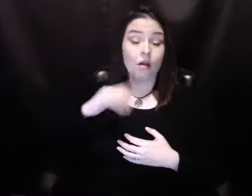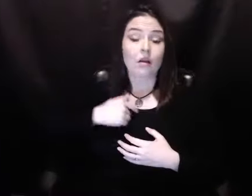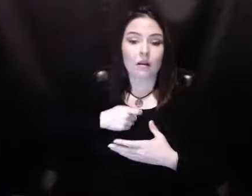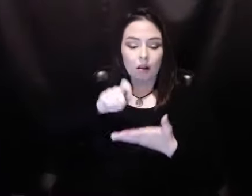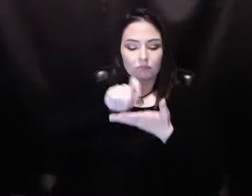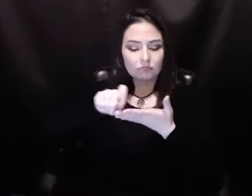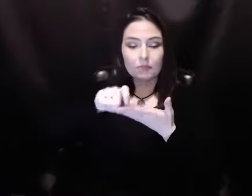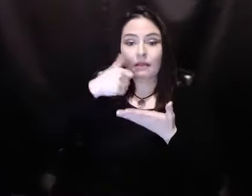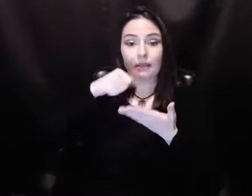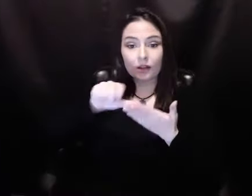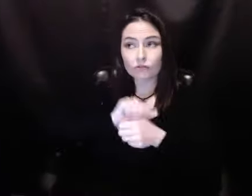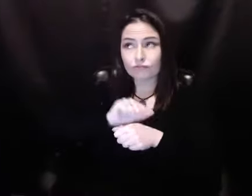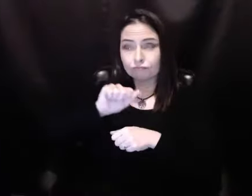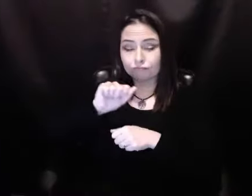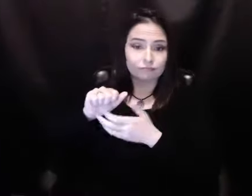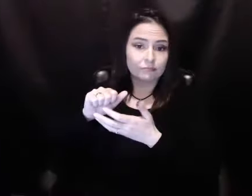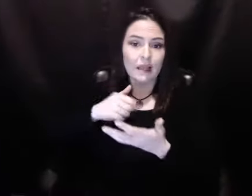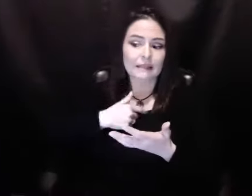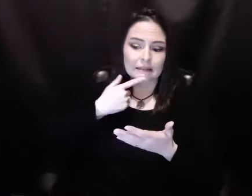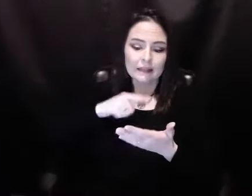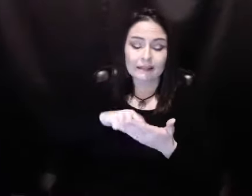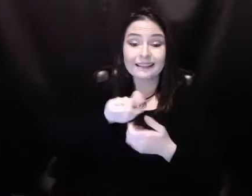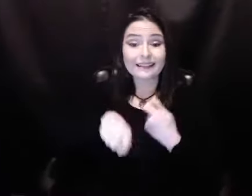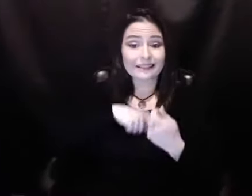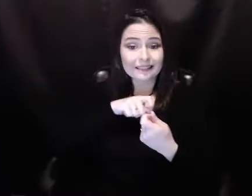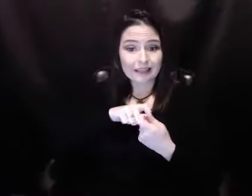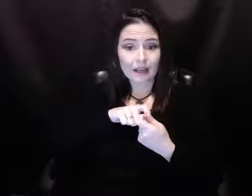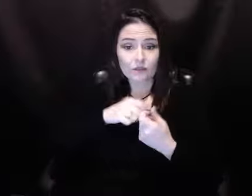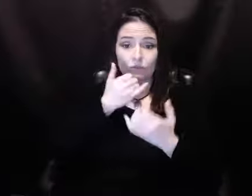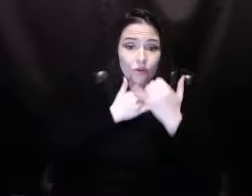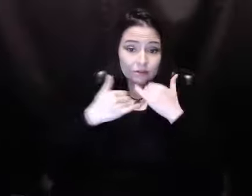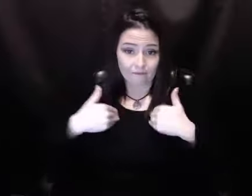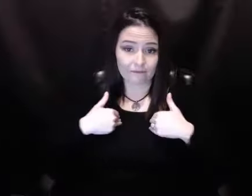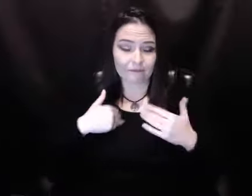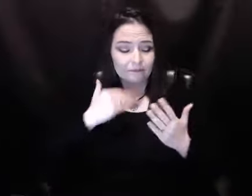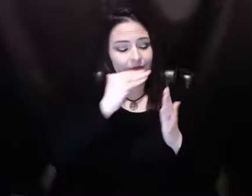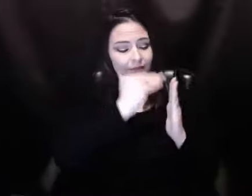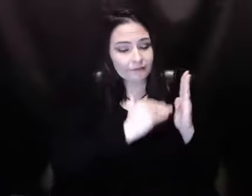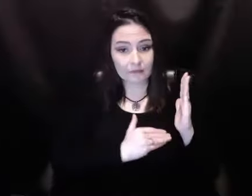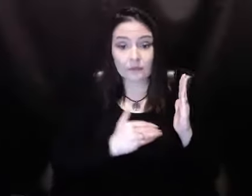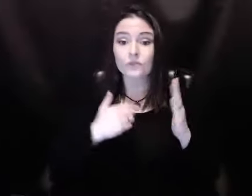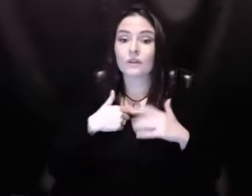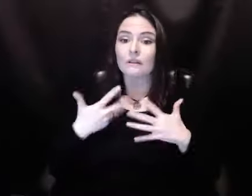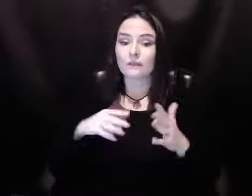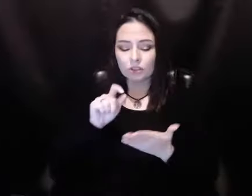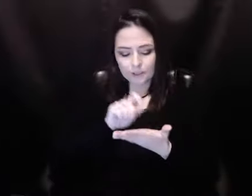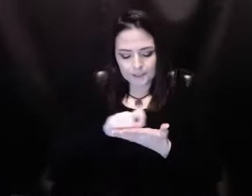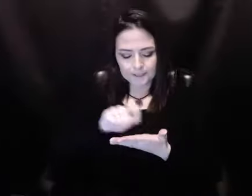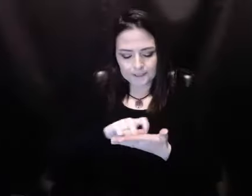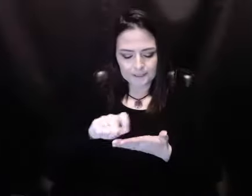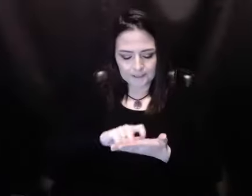exact nature of my wrongs. So I started working with the workbook again. That is the Path to Recovery